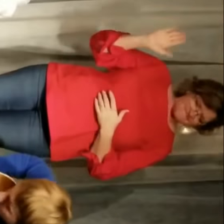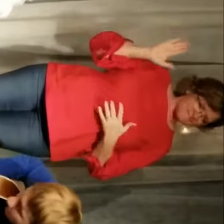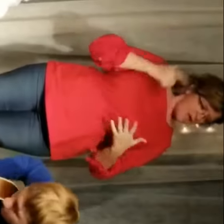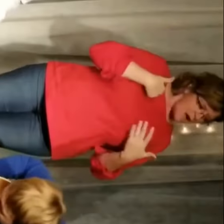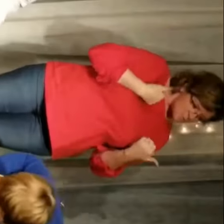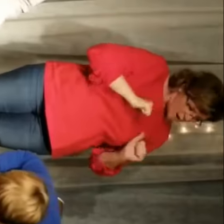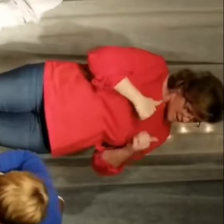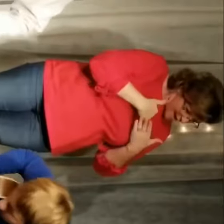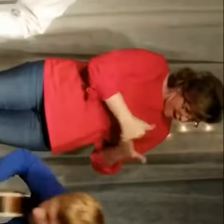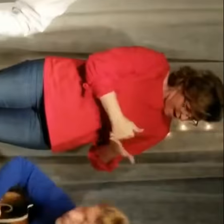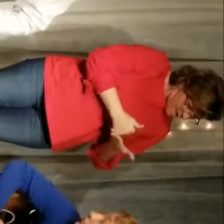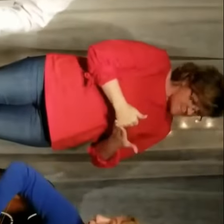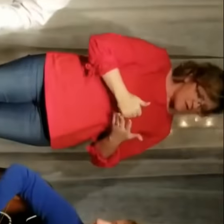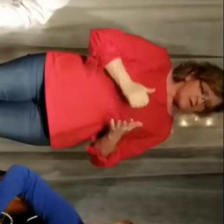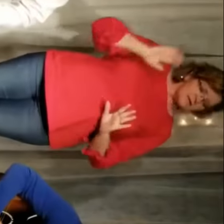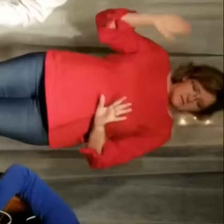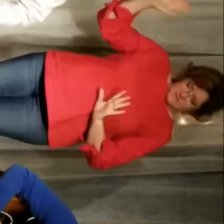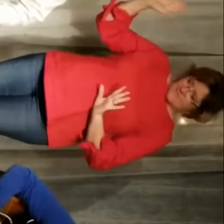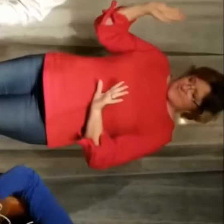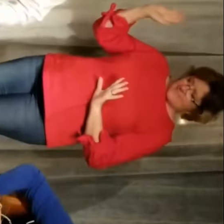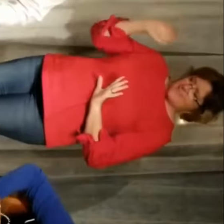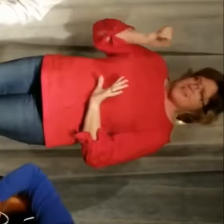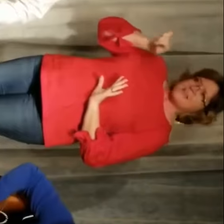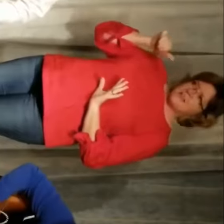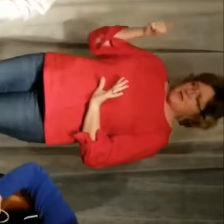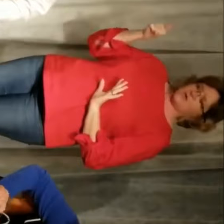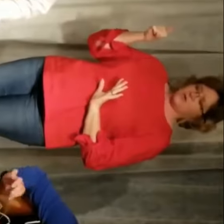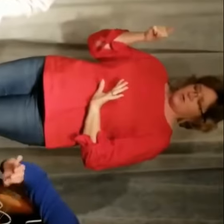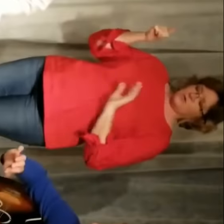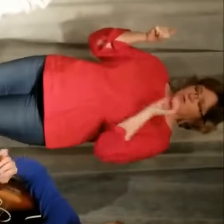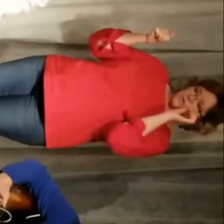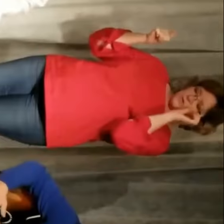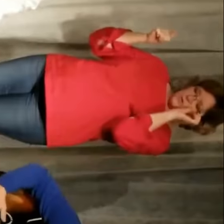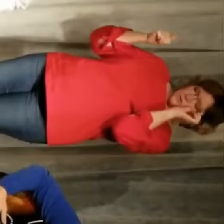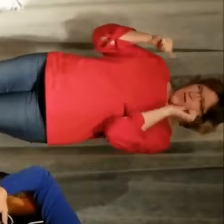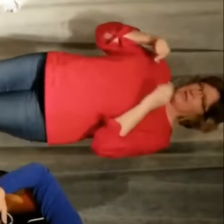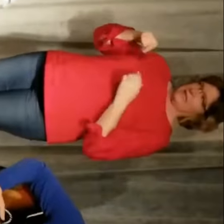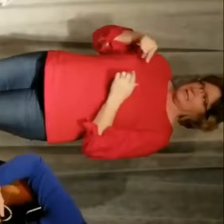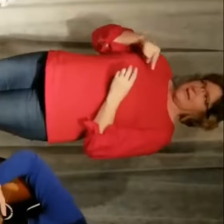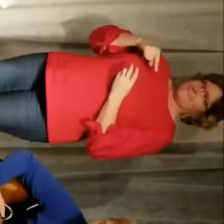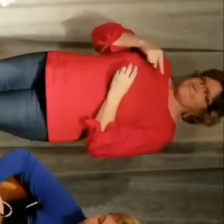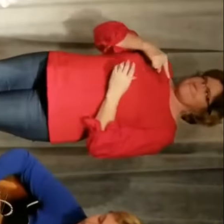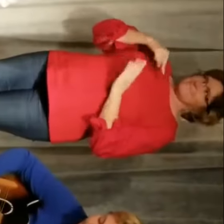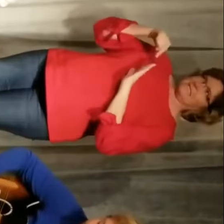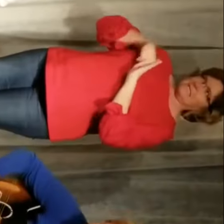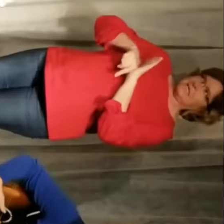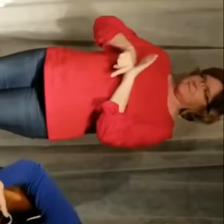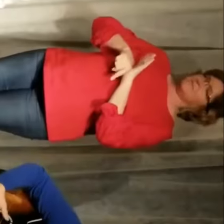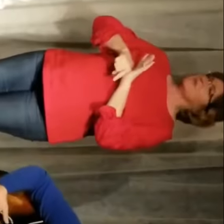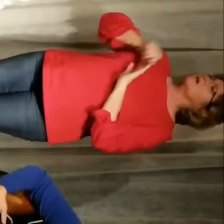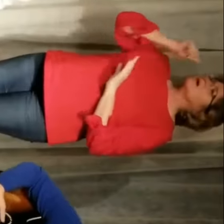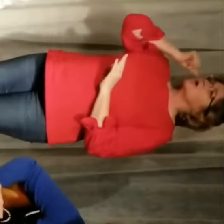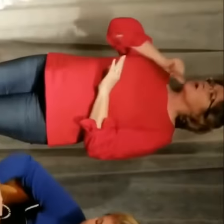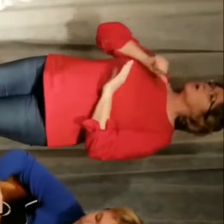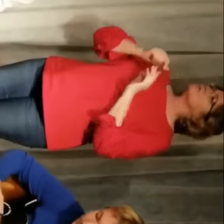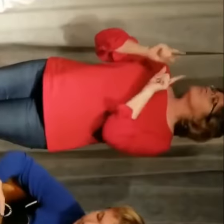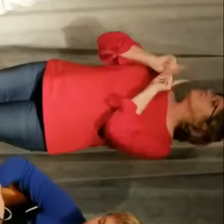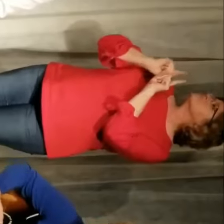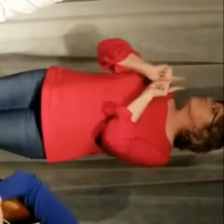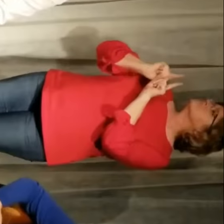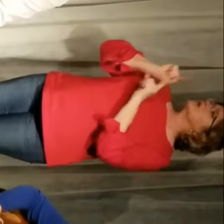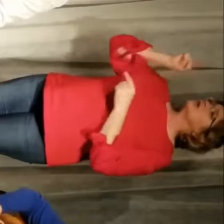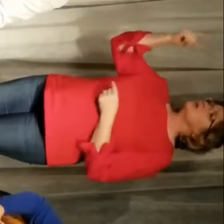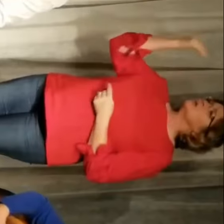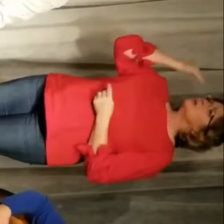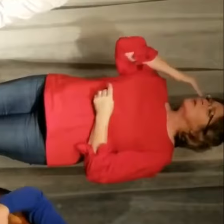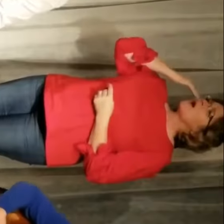okay. Here's another one I started. This one's a little edgy. Girl, did you ever have a clue